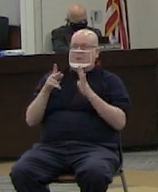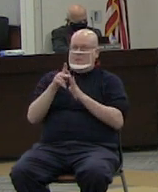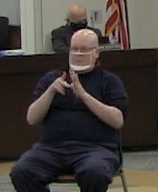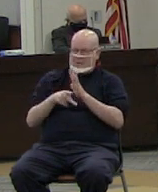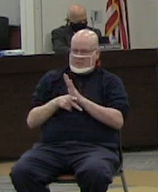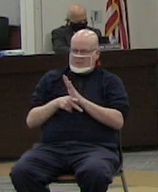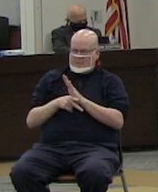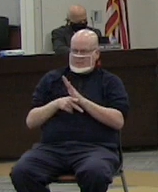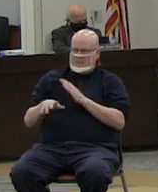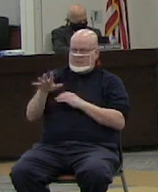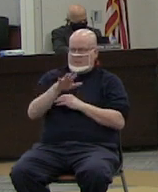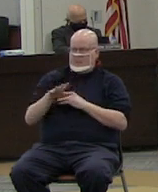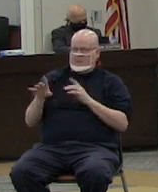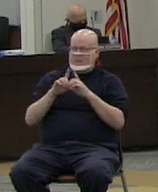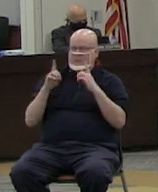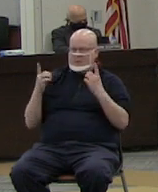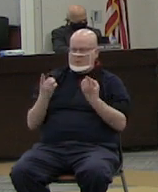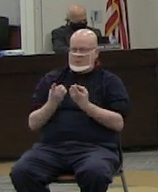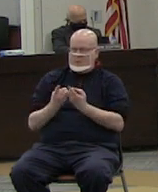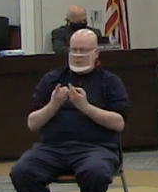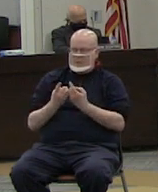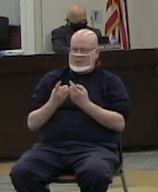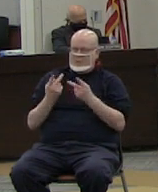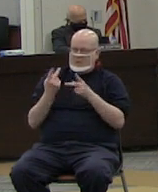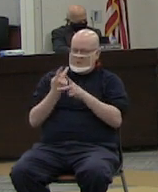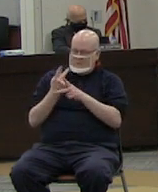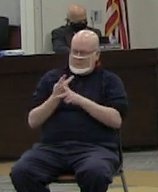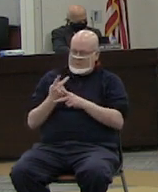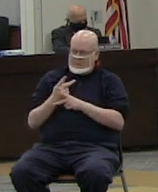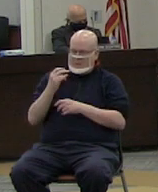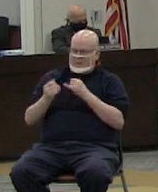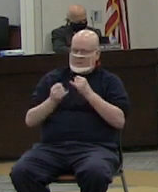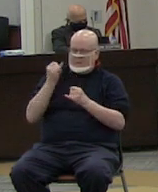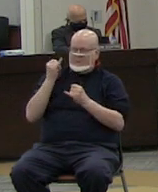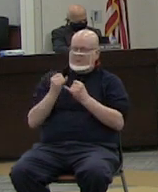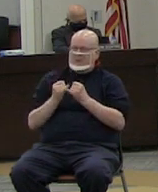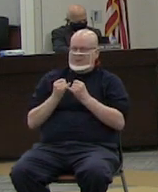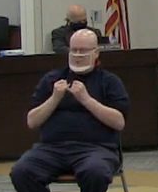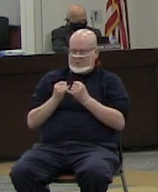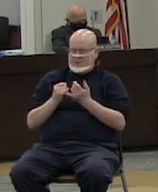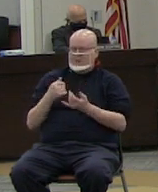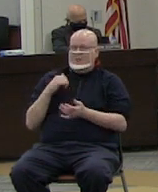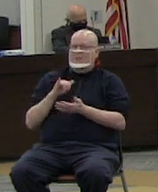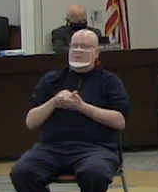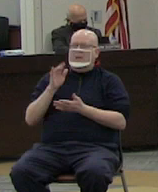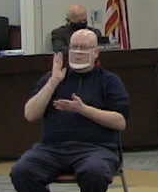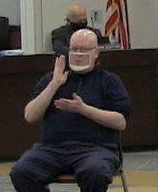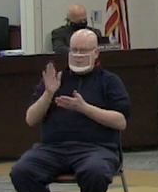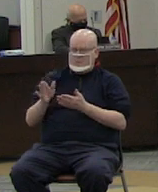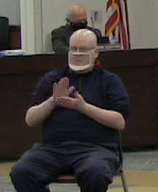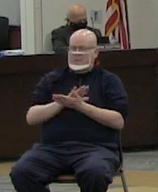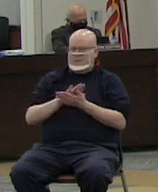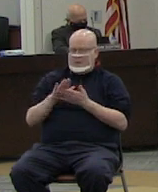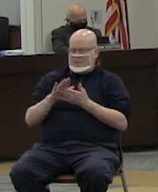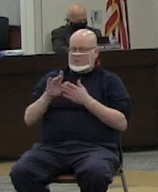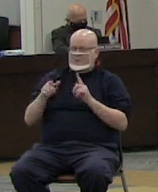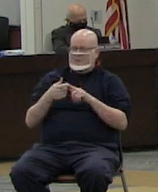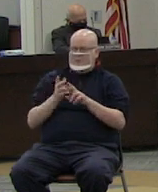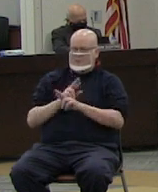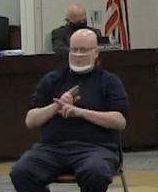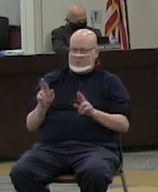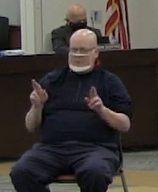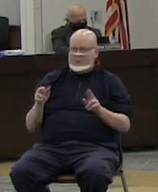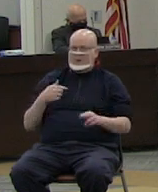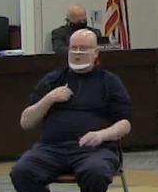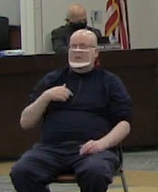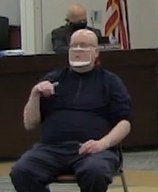we have throughout the district, and we're finalizing those reviews at this time as well. So that will be nice to get that underway. I